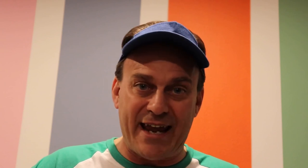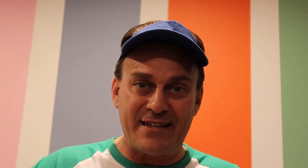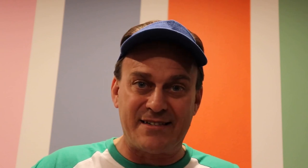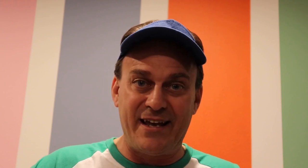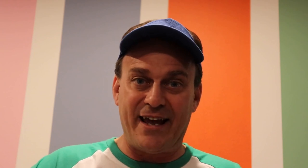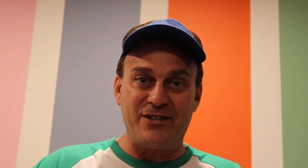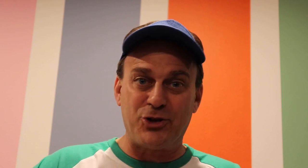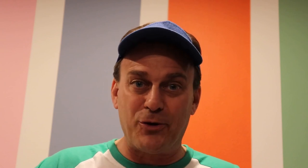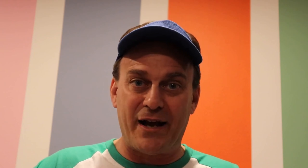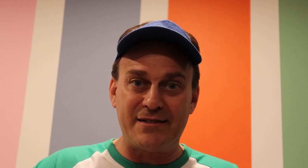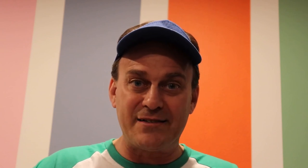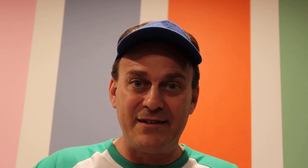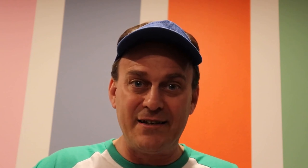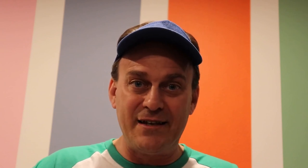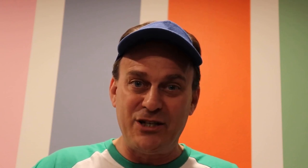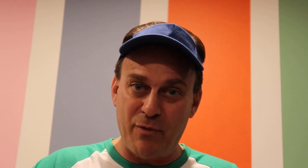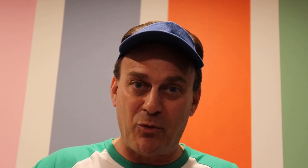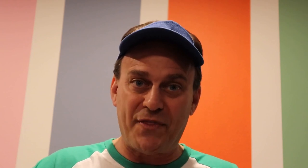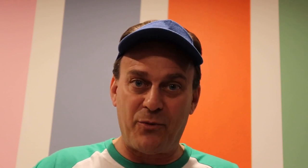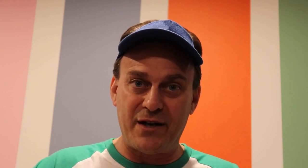ants and termites. Do you remember what that was?